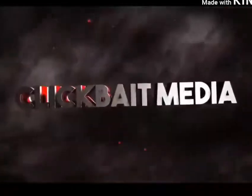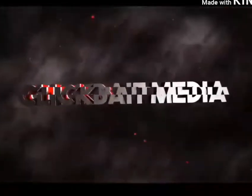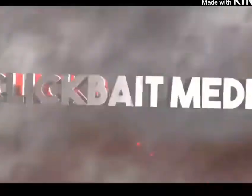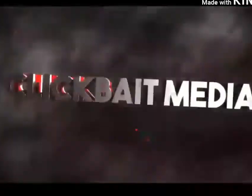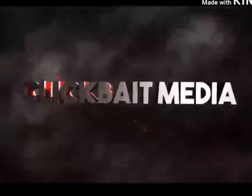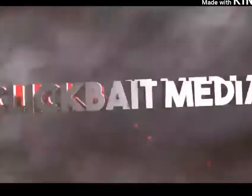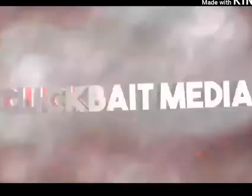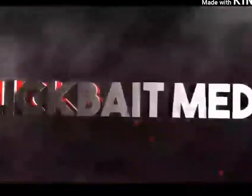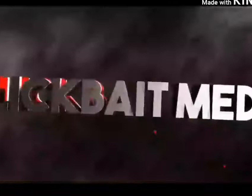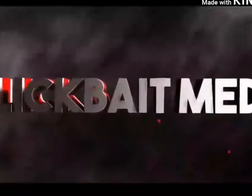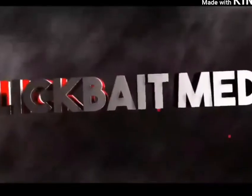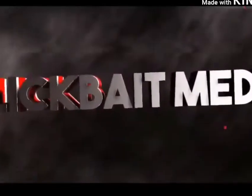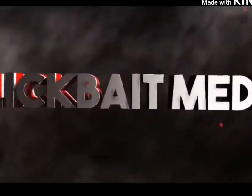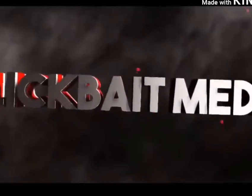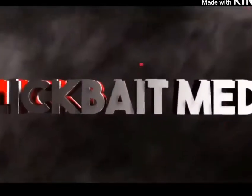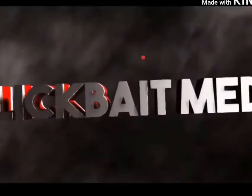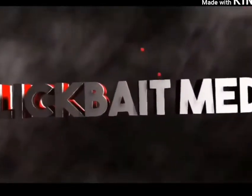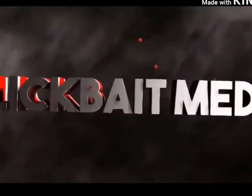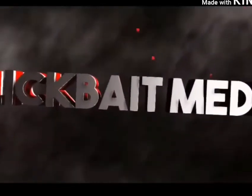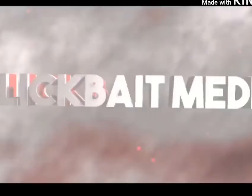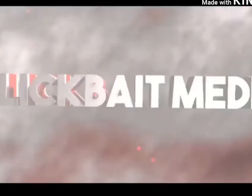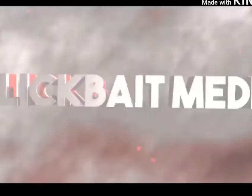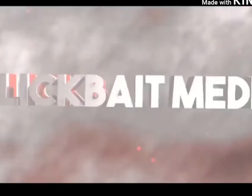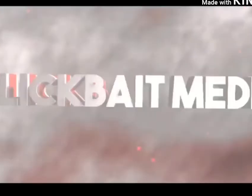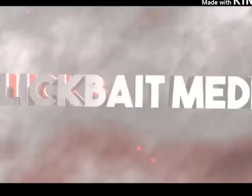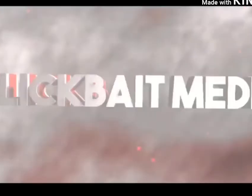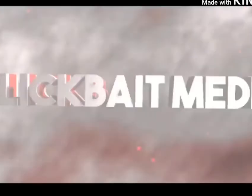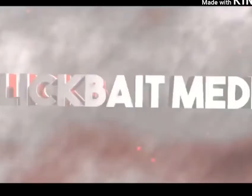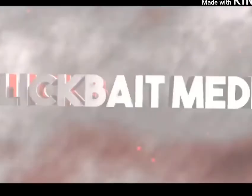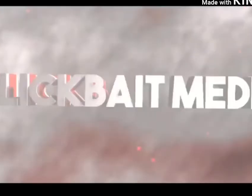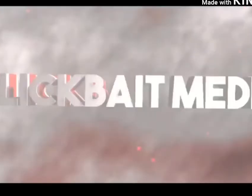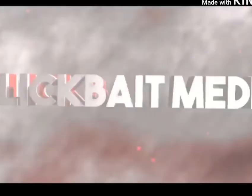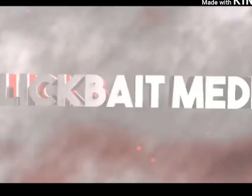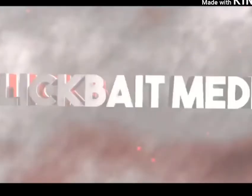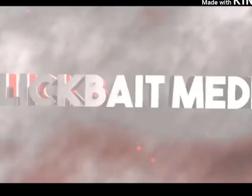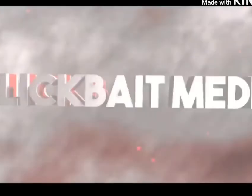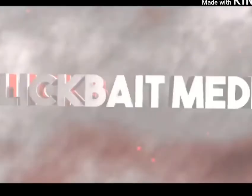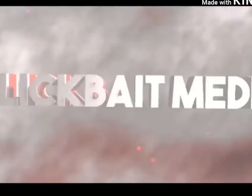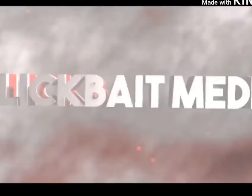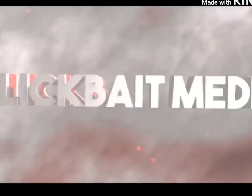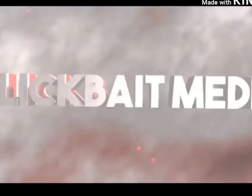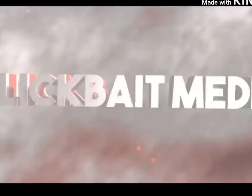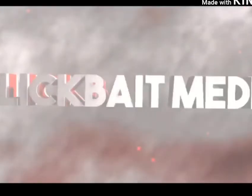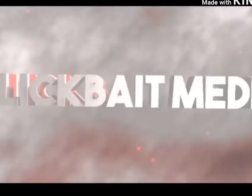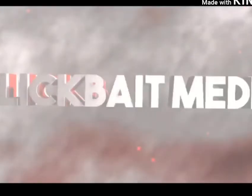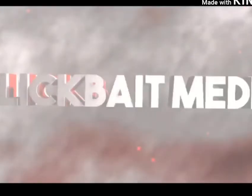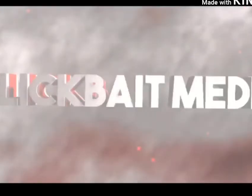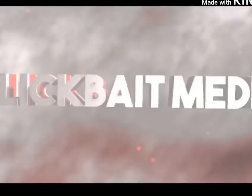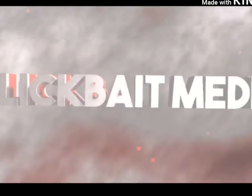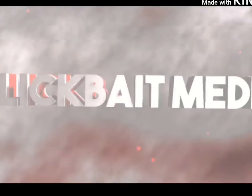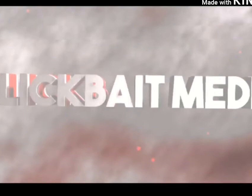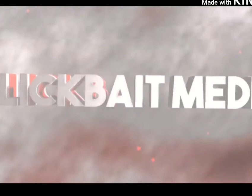try play me. I ain't tight, no tits, lights. I bring it on my worst nights.